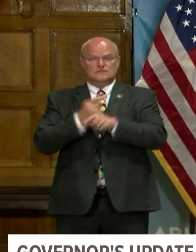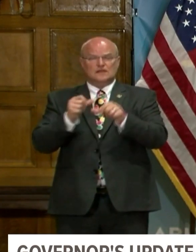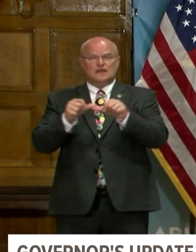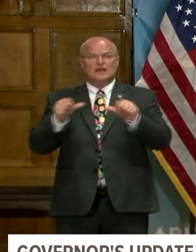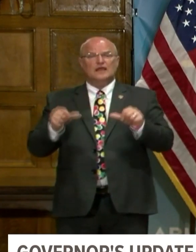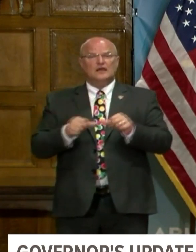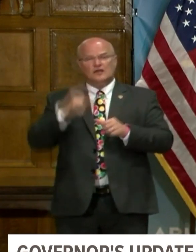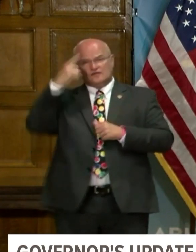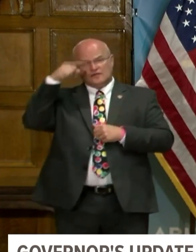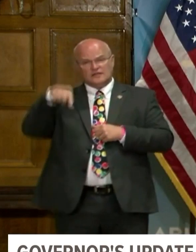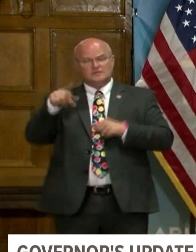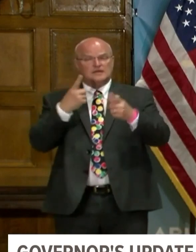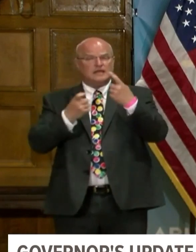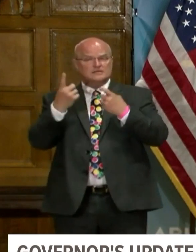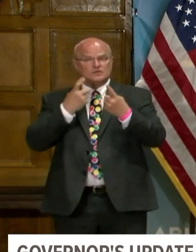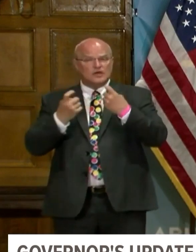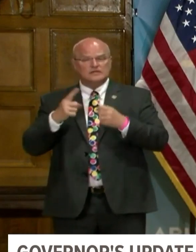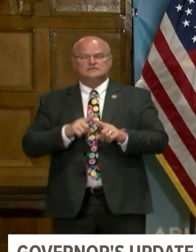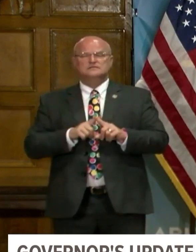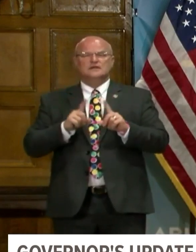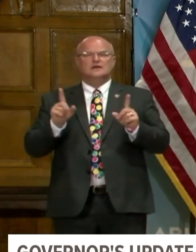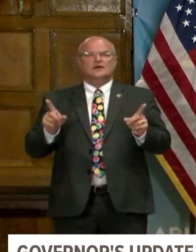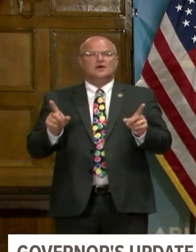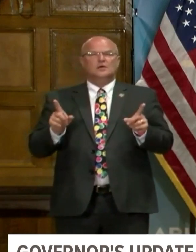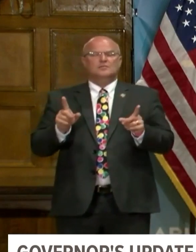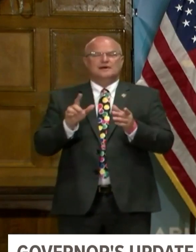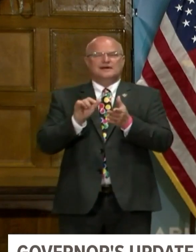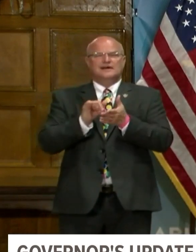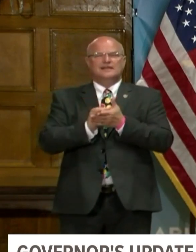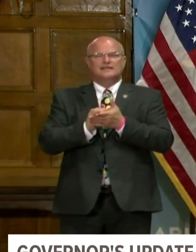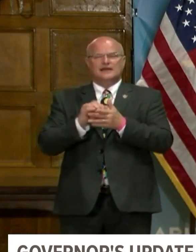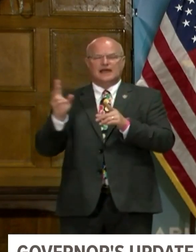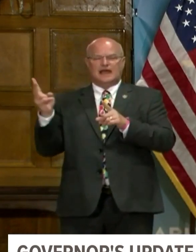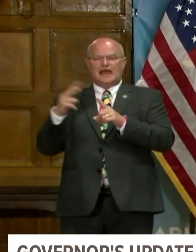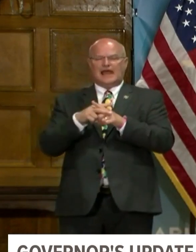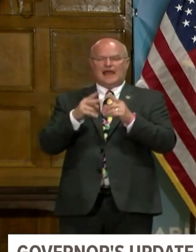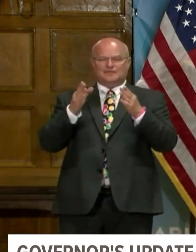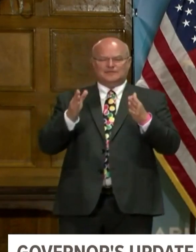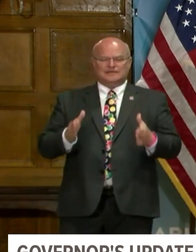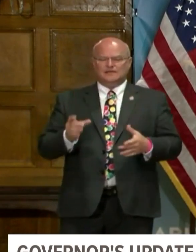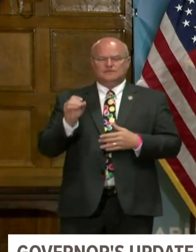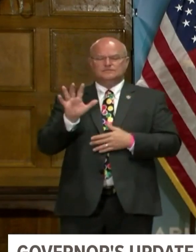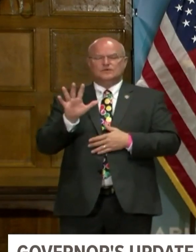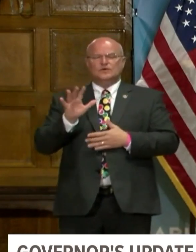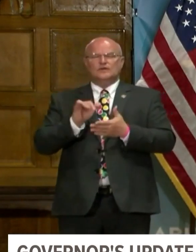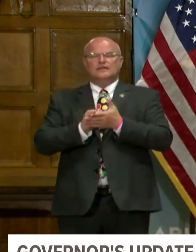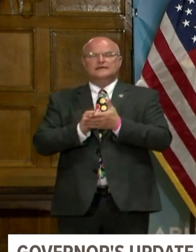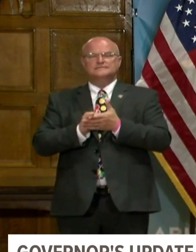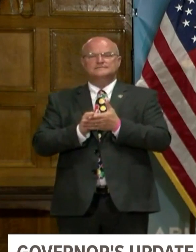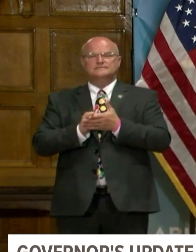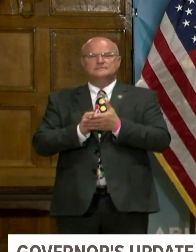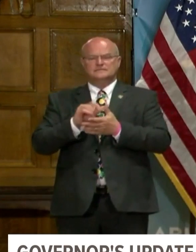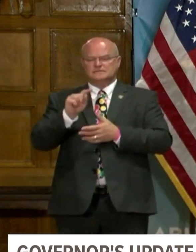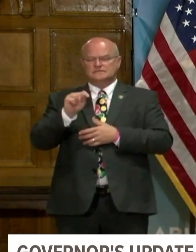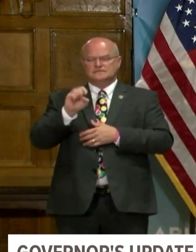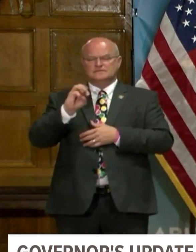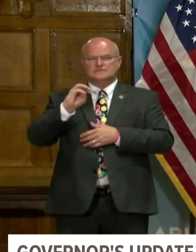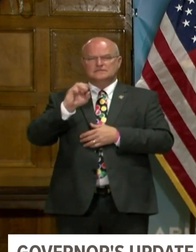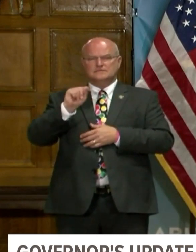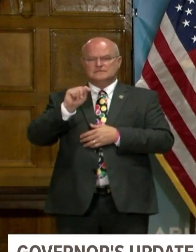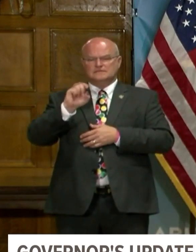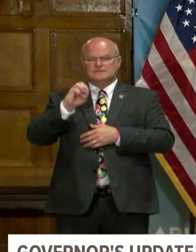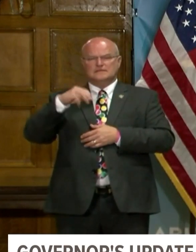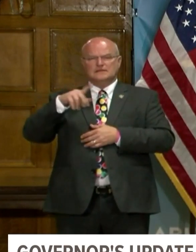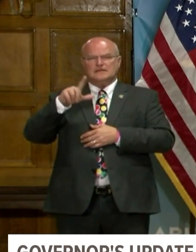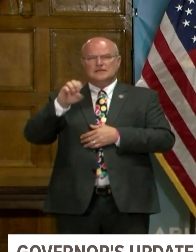area in which for them to ask questions. But the applicant or the Temple Live had